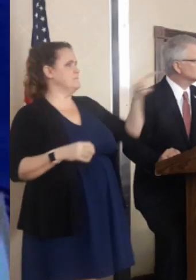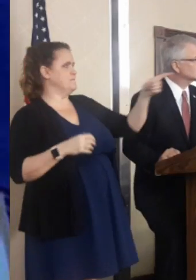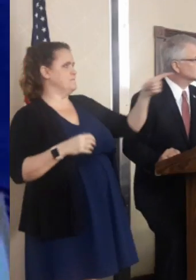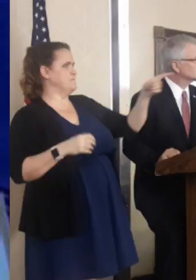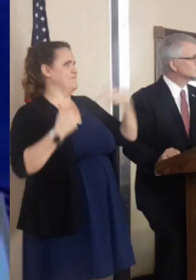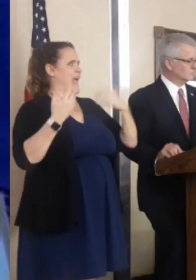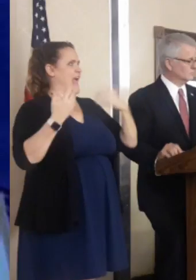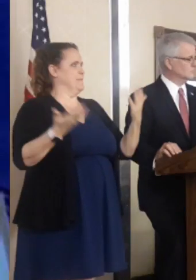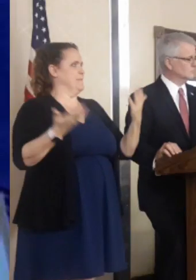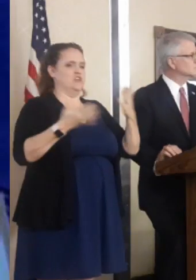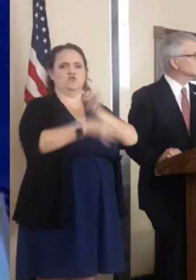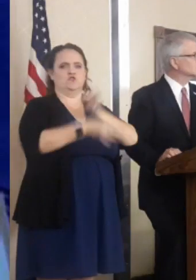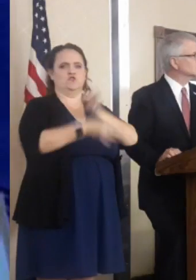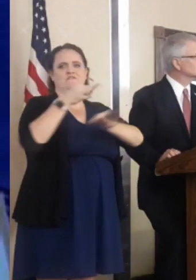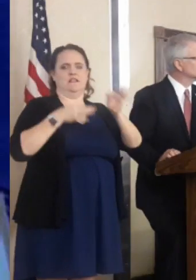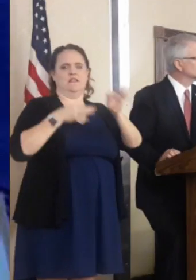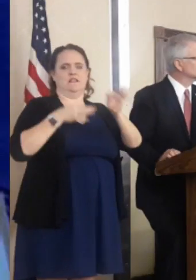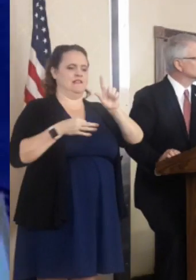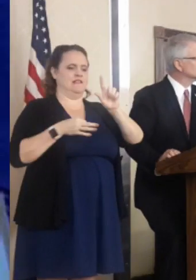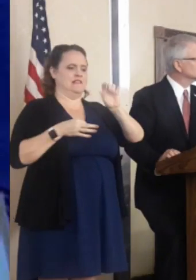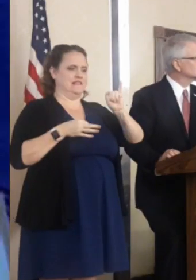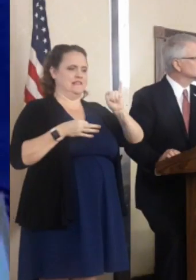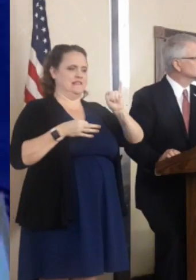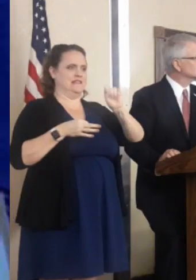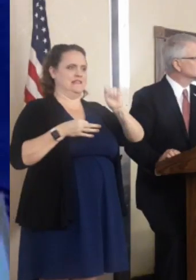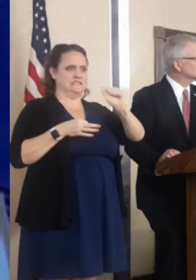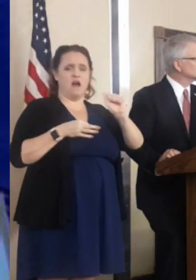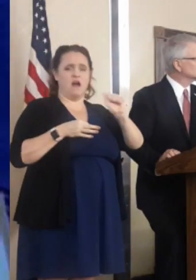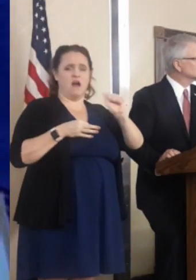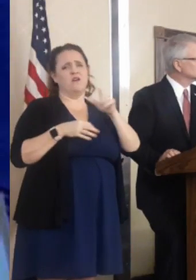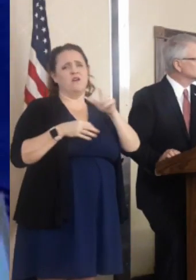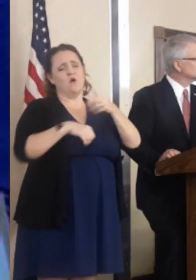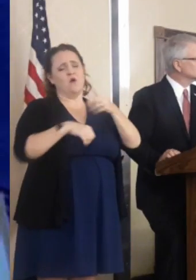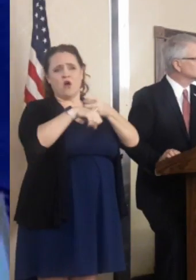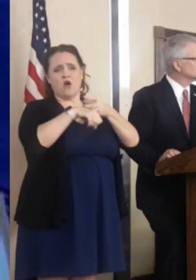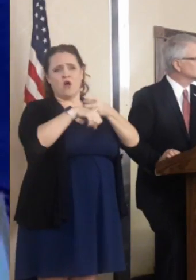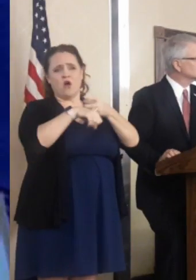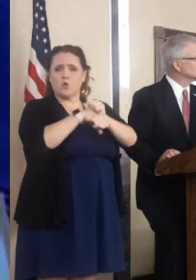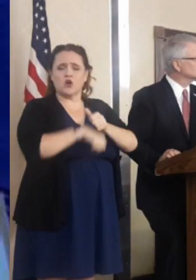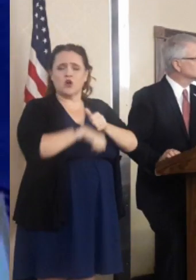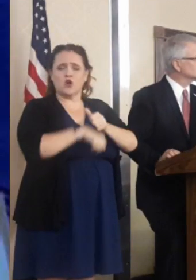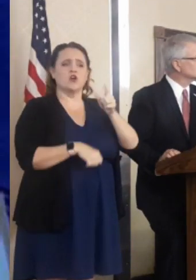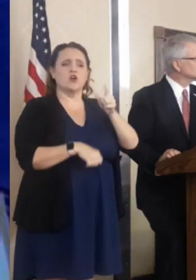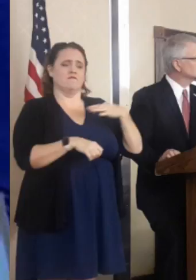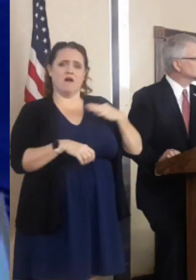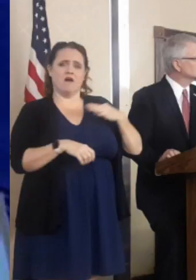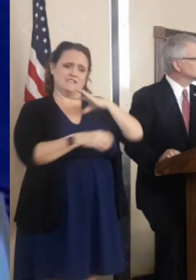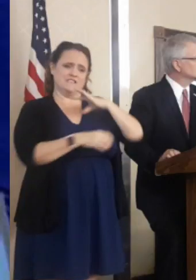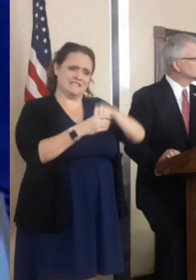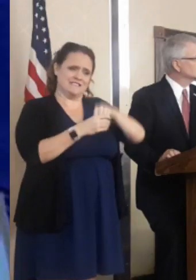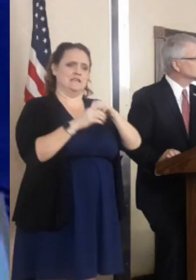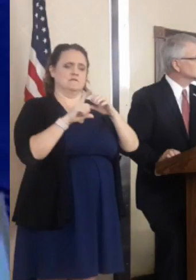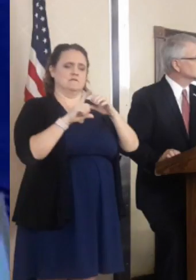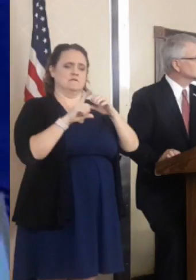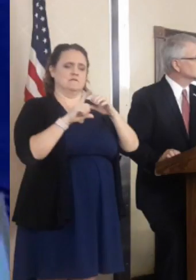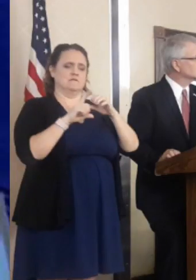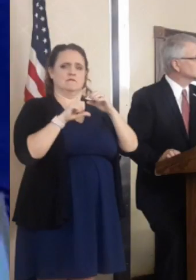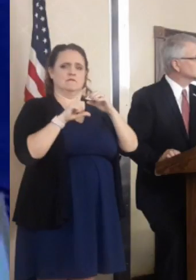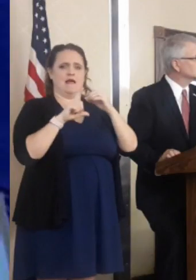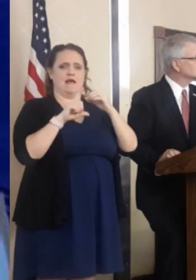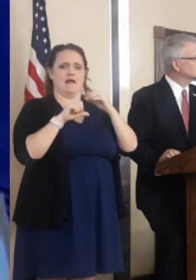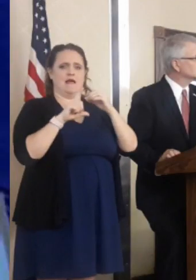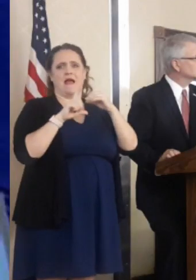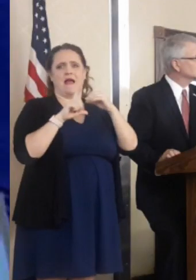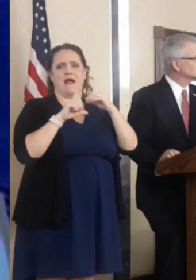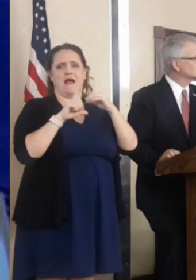Lisa, who's a very hard worker. She spends a lot of time volunteering in the office of El Paso, and we appreciate your service. And